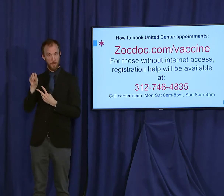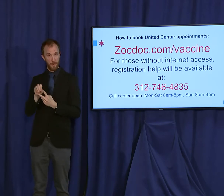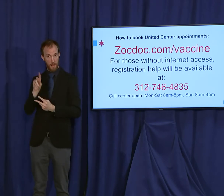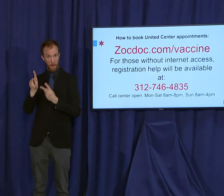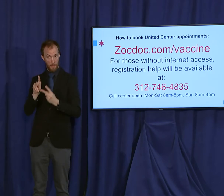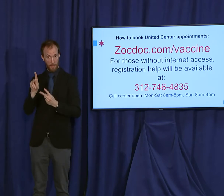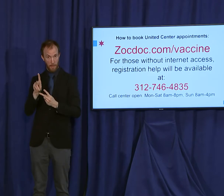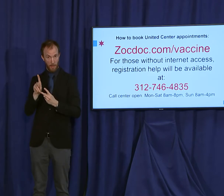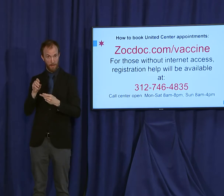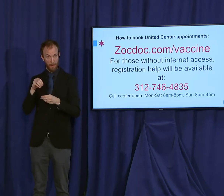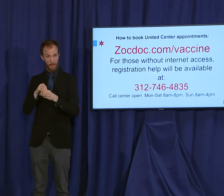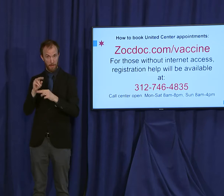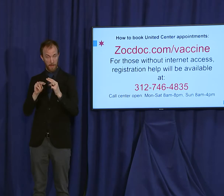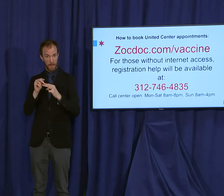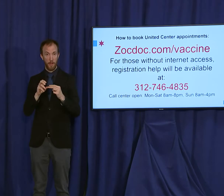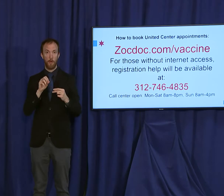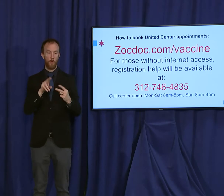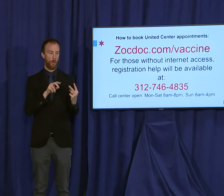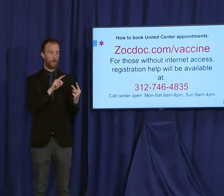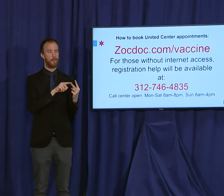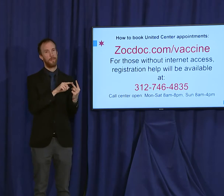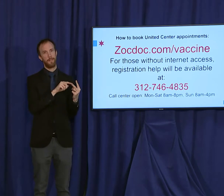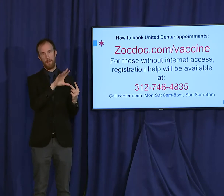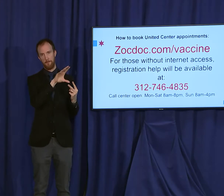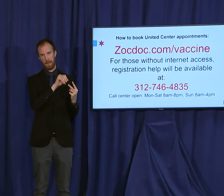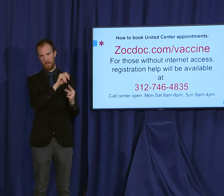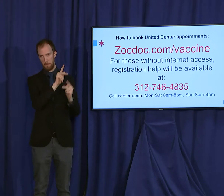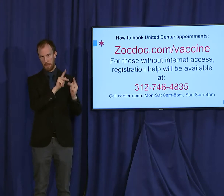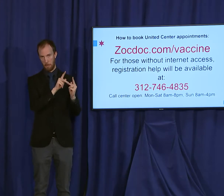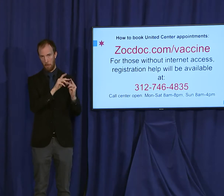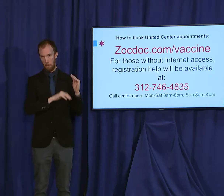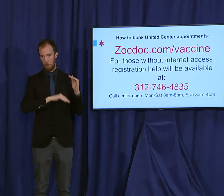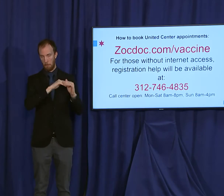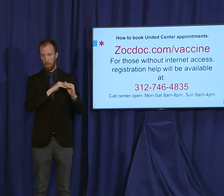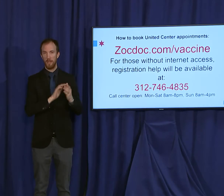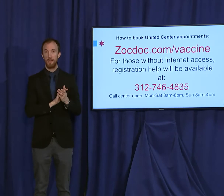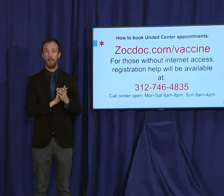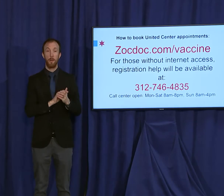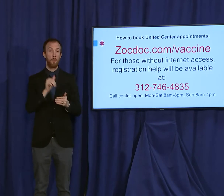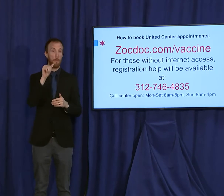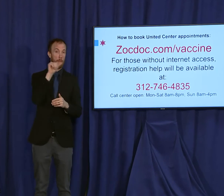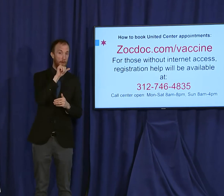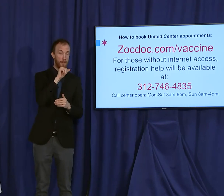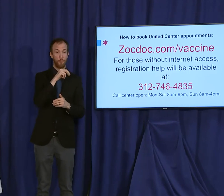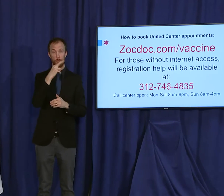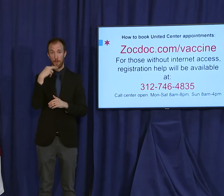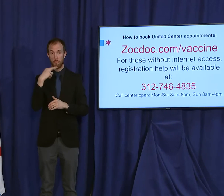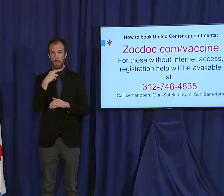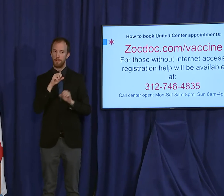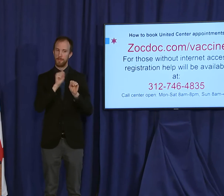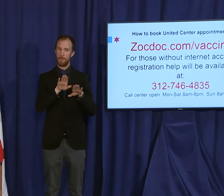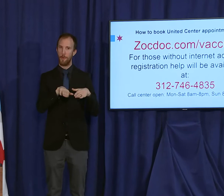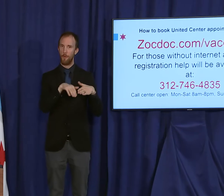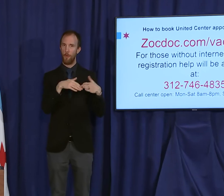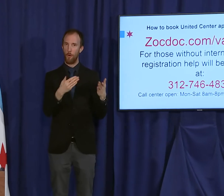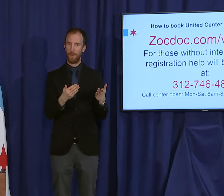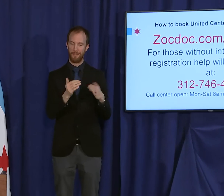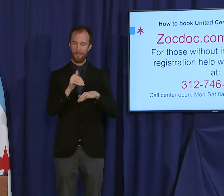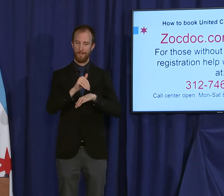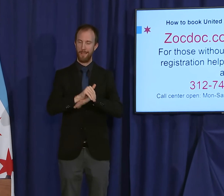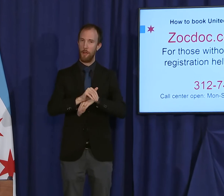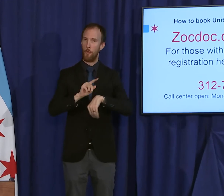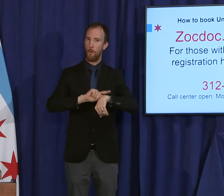people per space. Bars and restaurants can now remain open until 1 a.m.